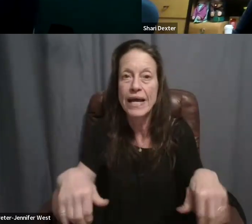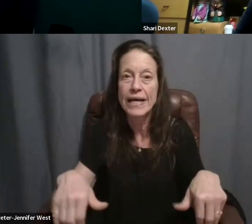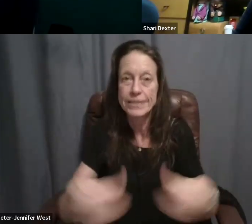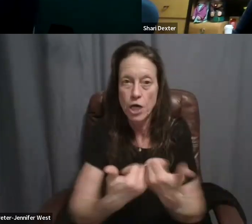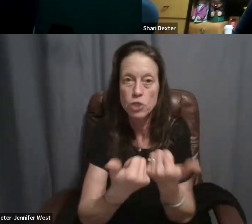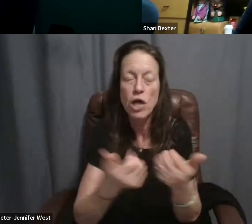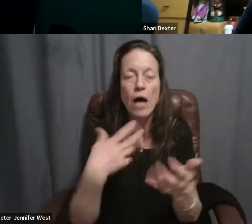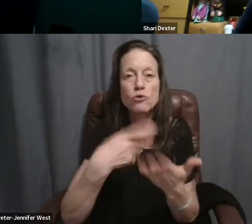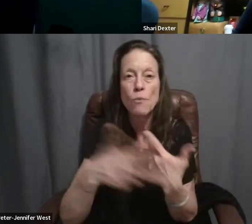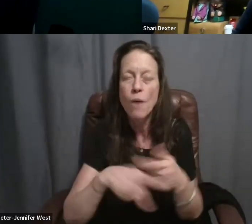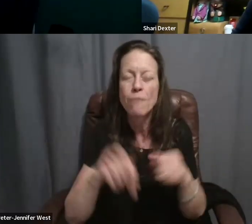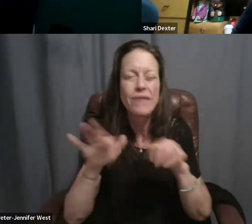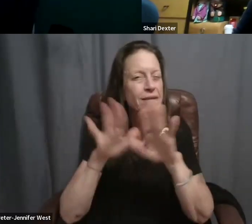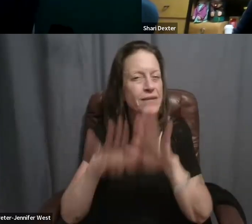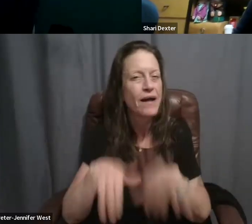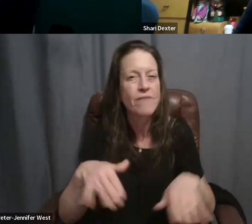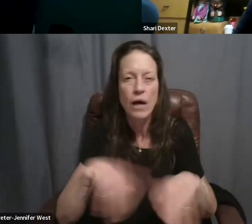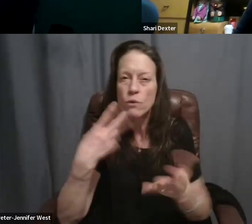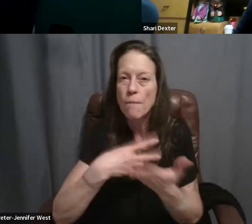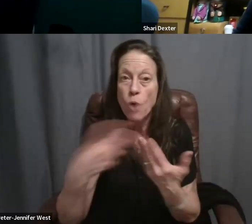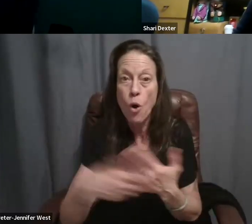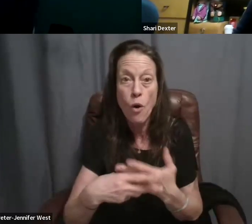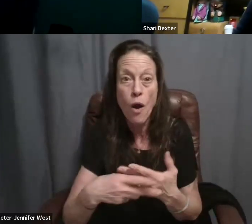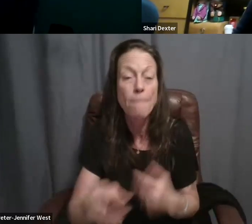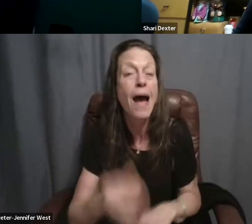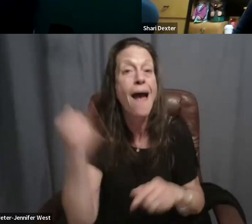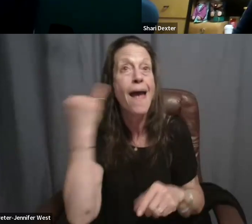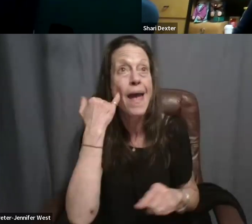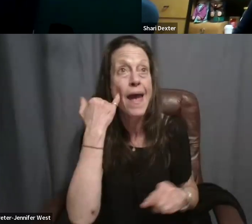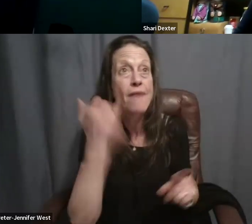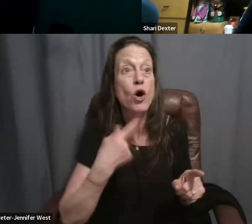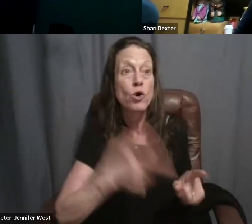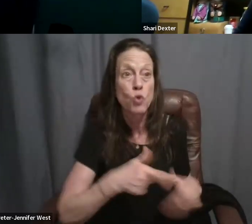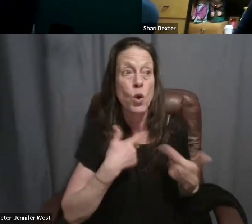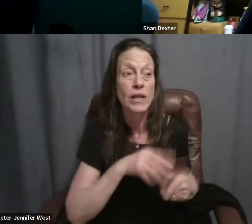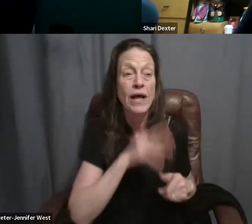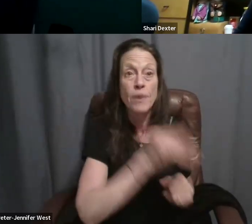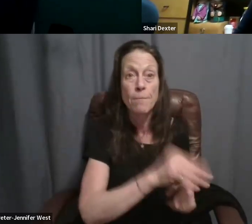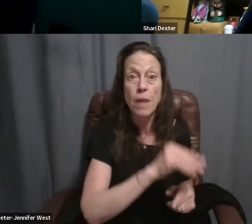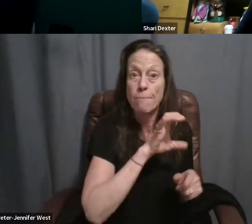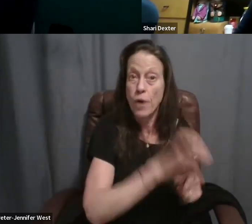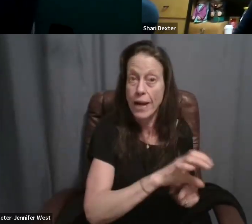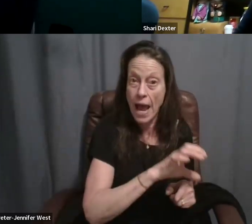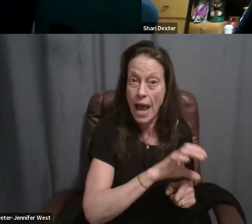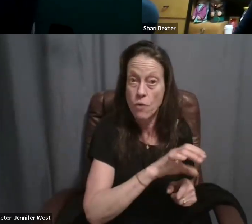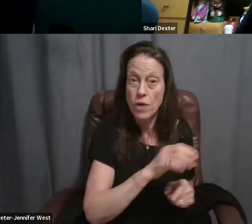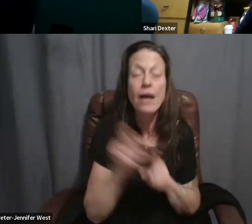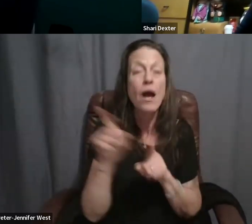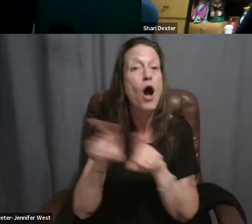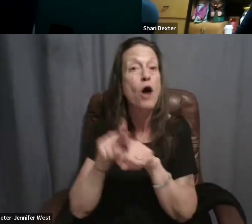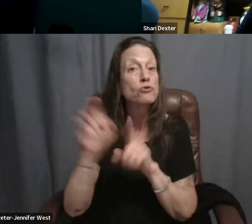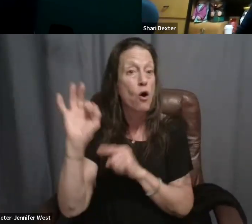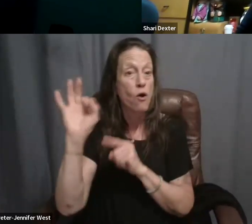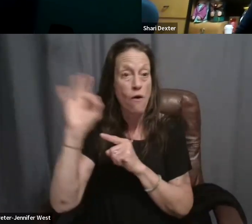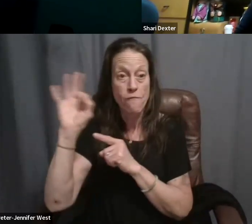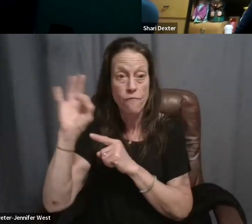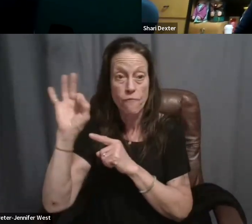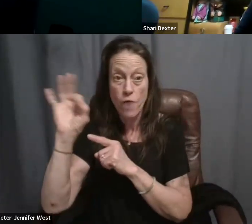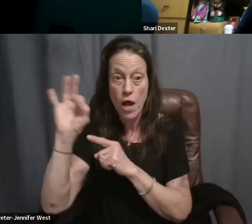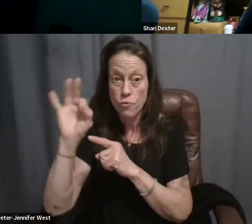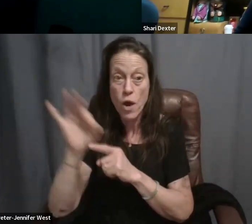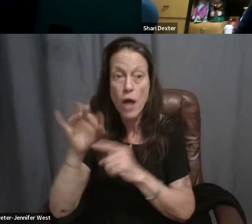a fabulous program if you are in Montgomery County, or also I know that Frederick offers it through the community